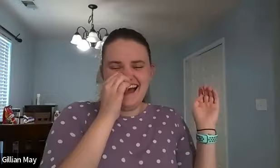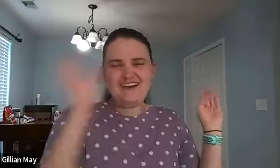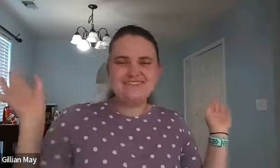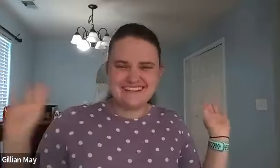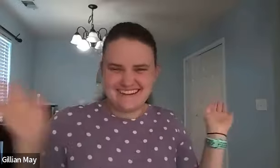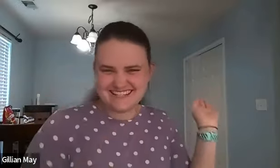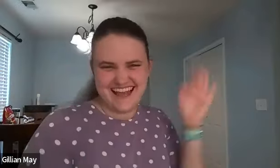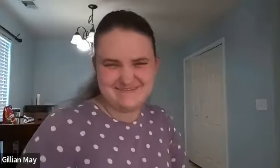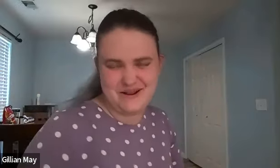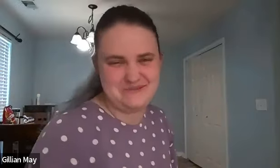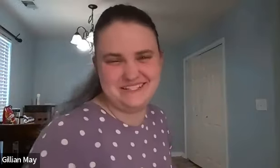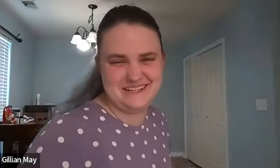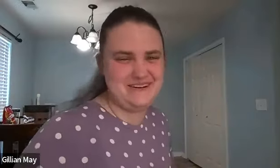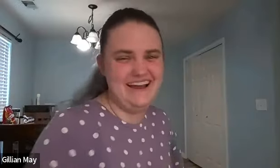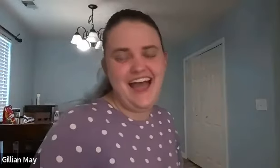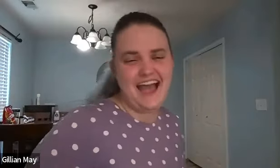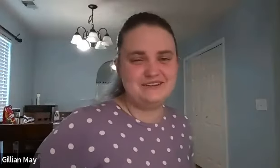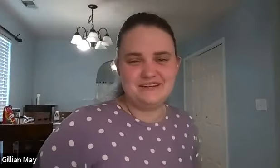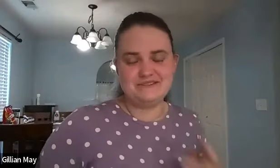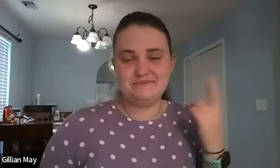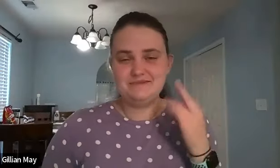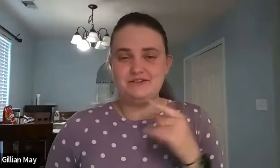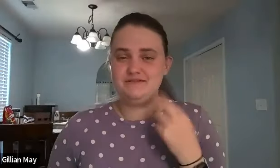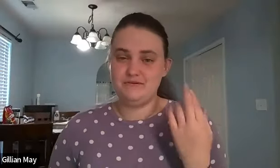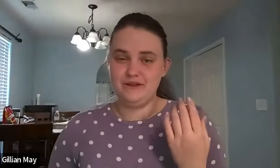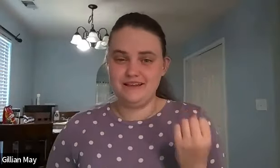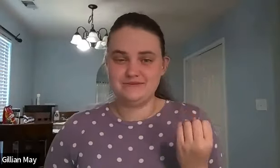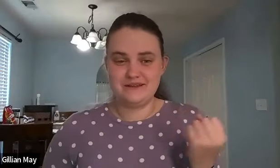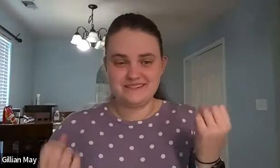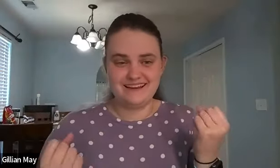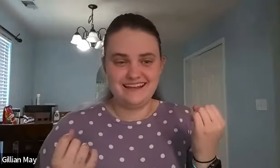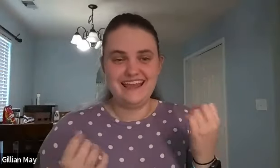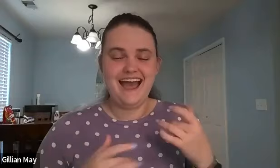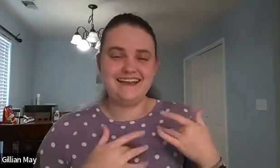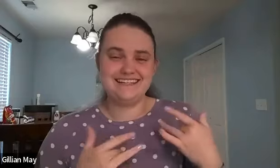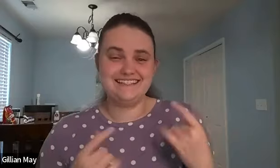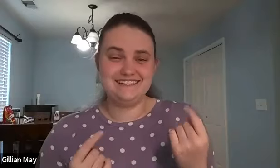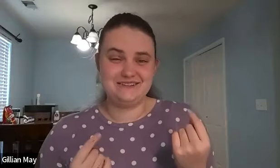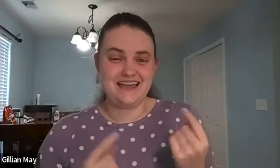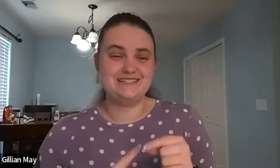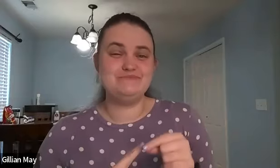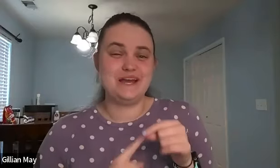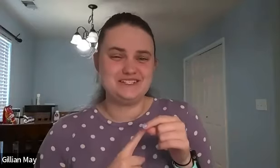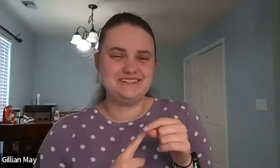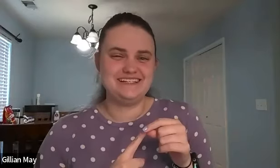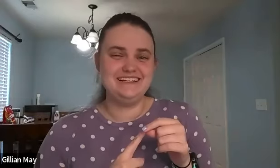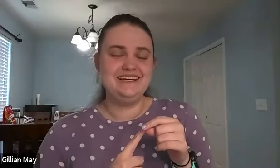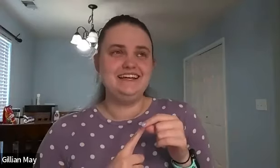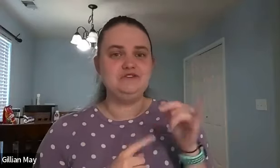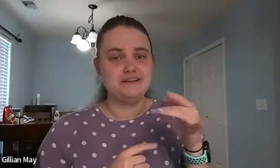Oh my gosh, I probably do. Sometimes I don't even realize when I'm signing. I tend to do that, especially you guys are